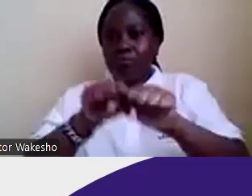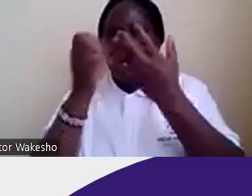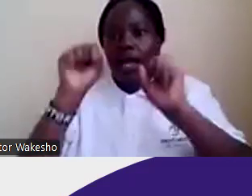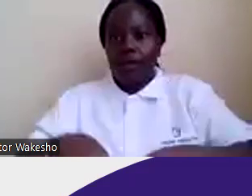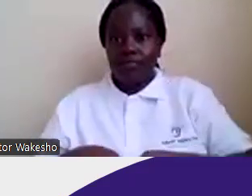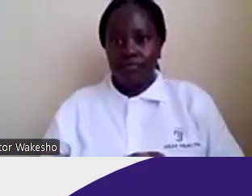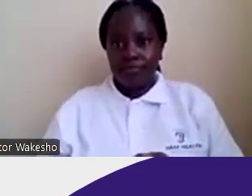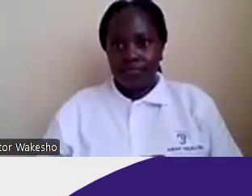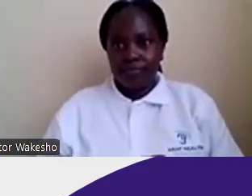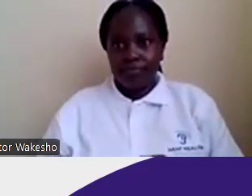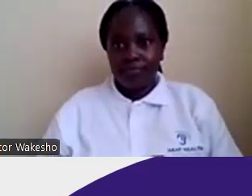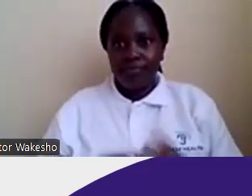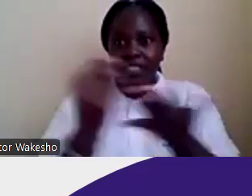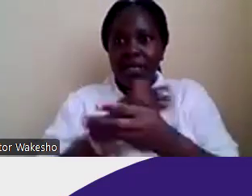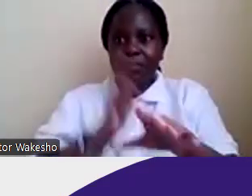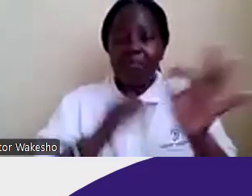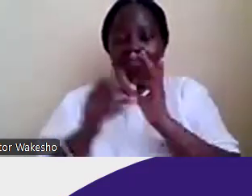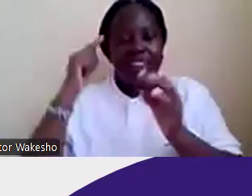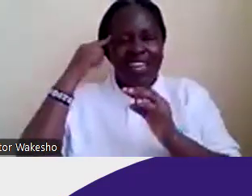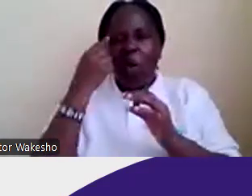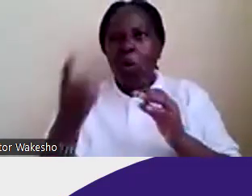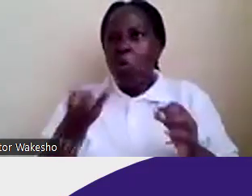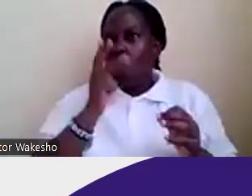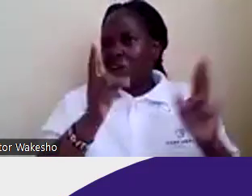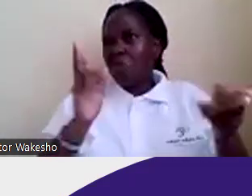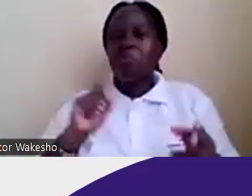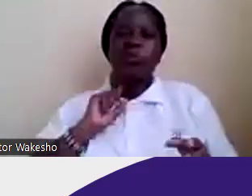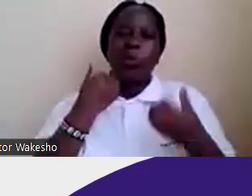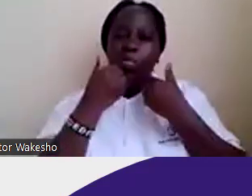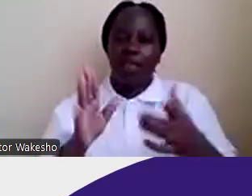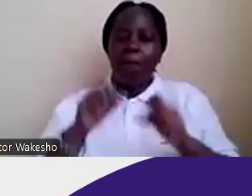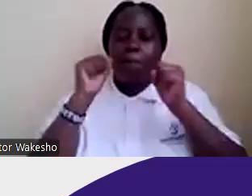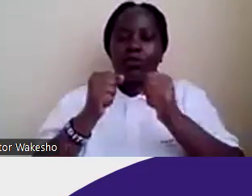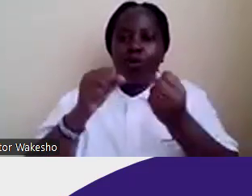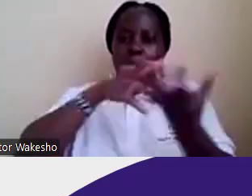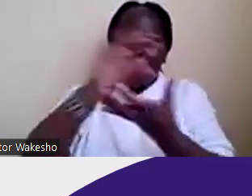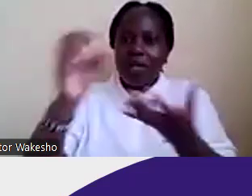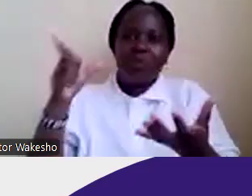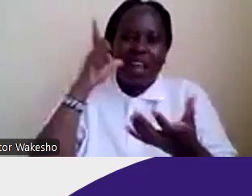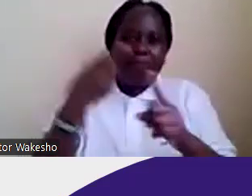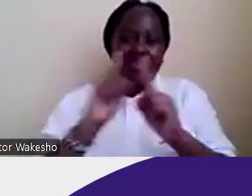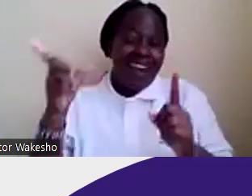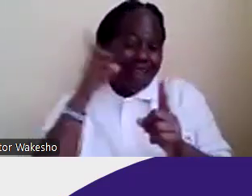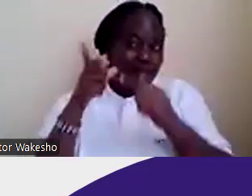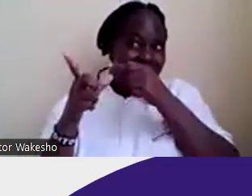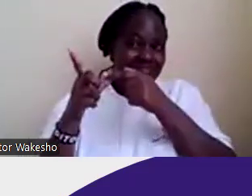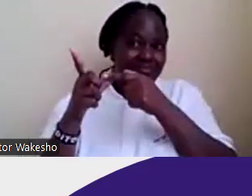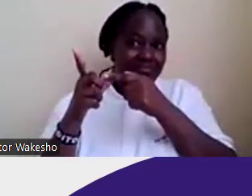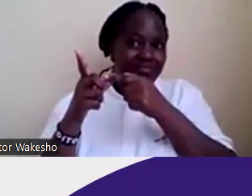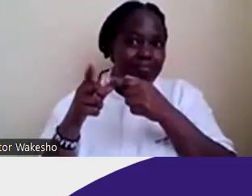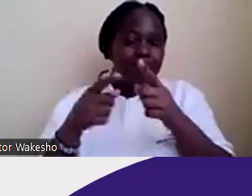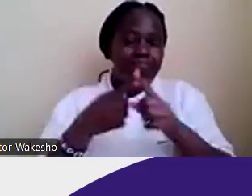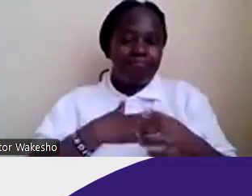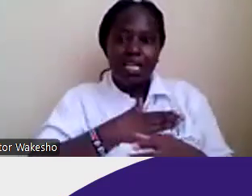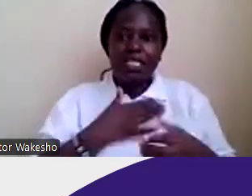you're going to be drinking or sipping on lemon water through the day, preferably use a straw, right?